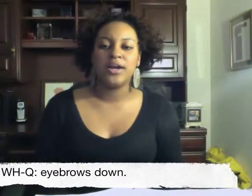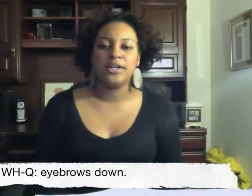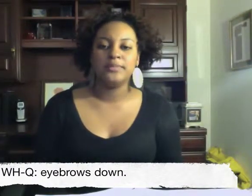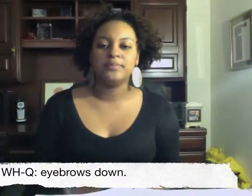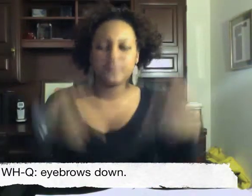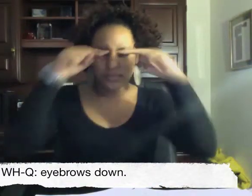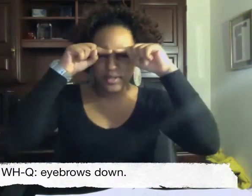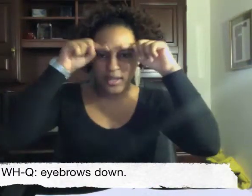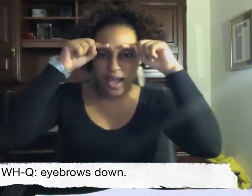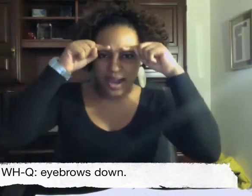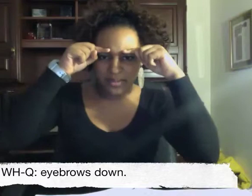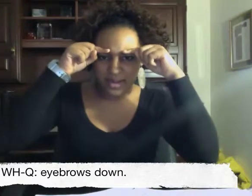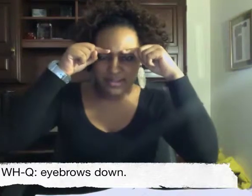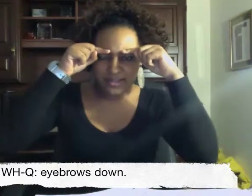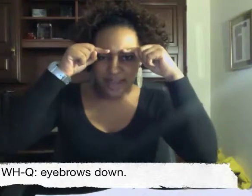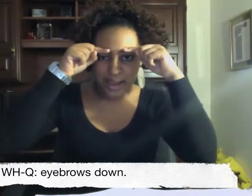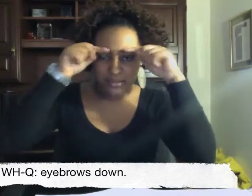are eyebrows down.